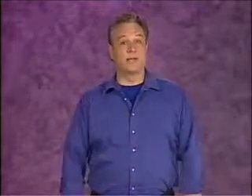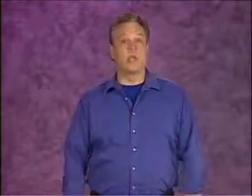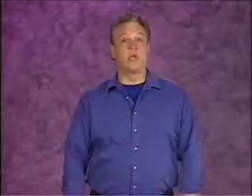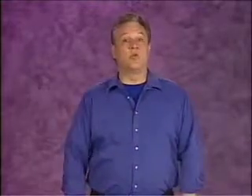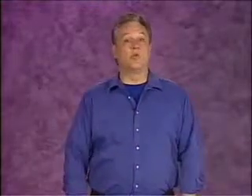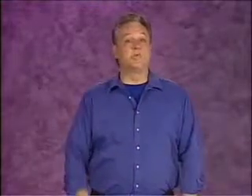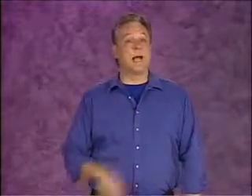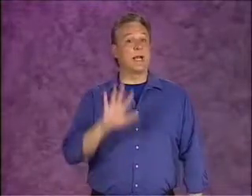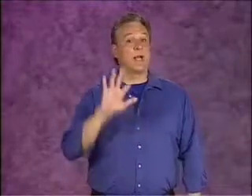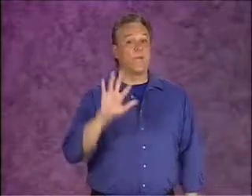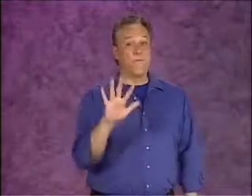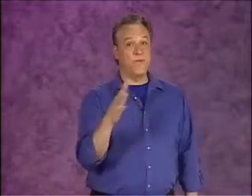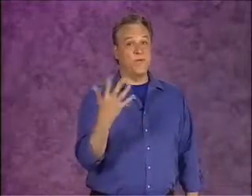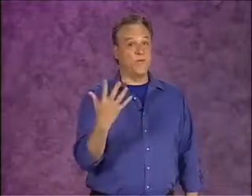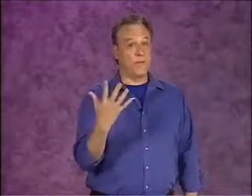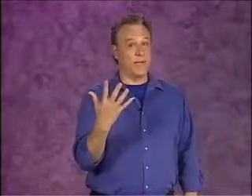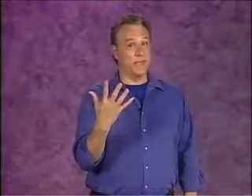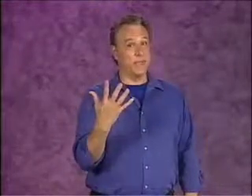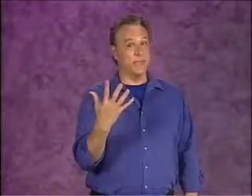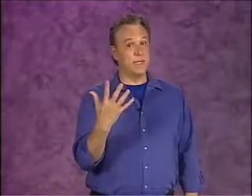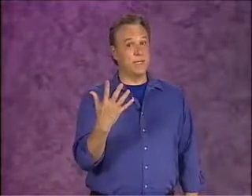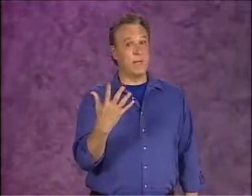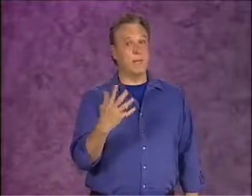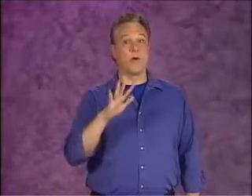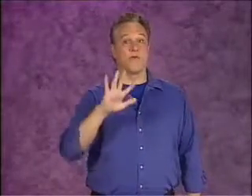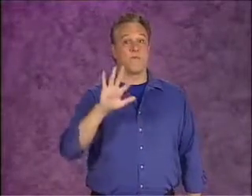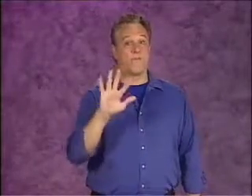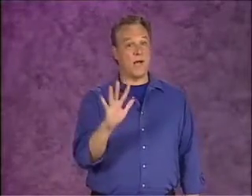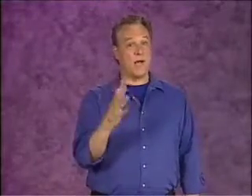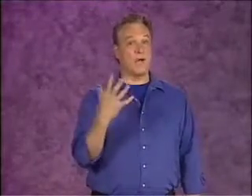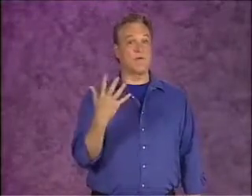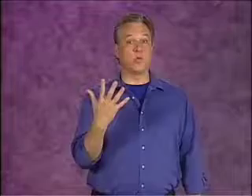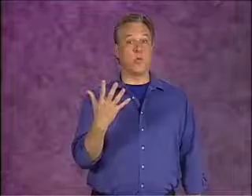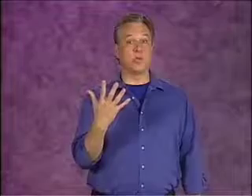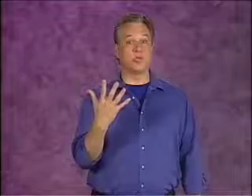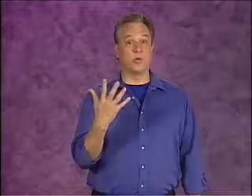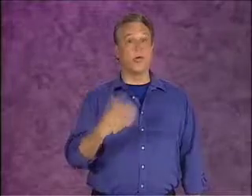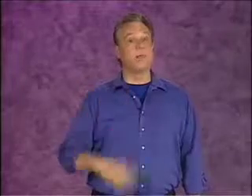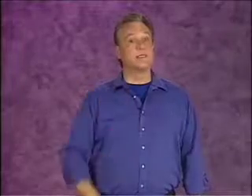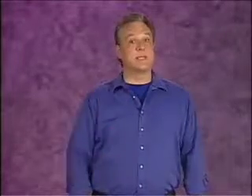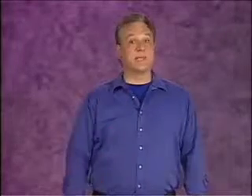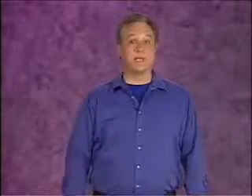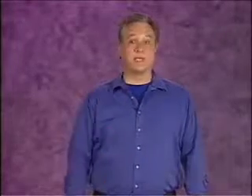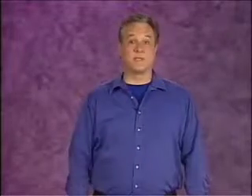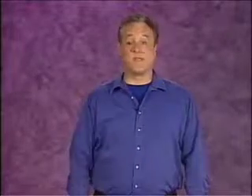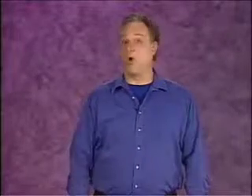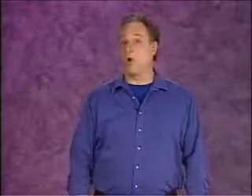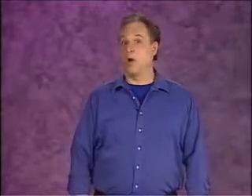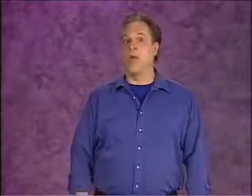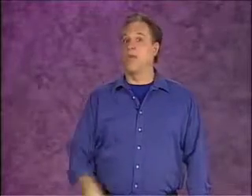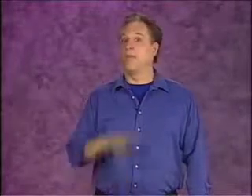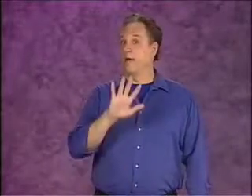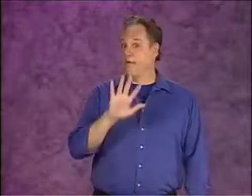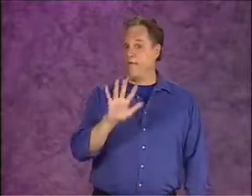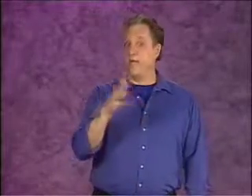Otherwise, you sign fifth by twisting the number 5 toward you, such as for the